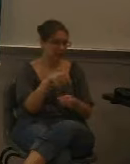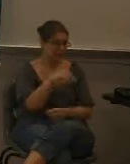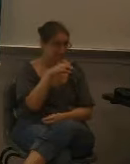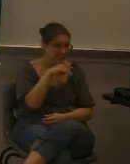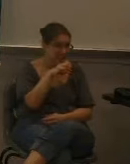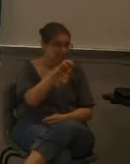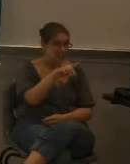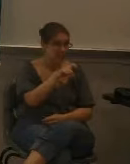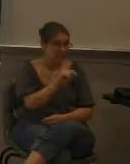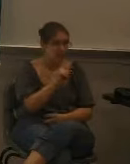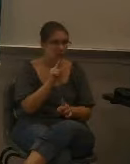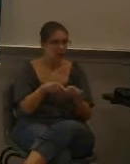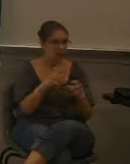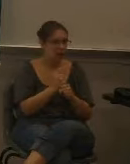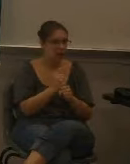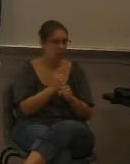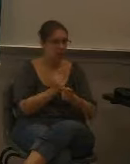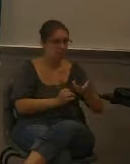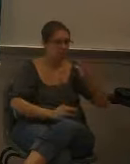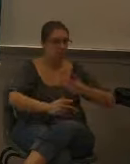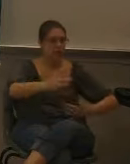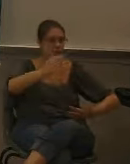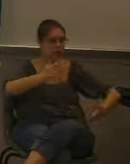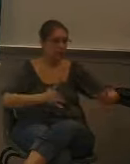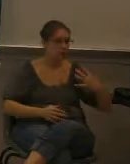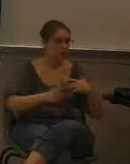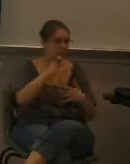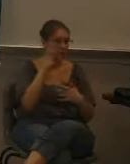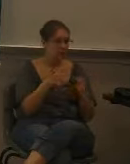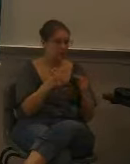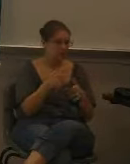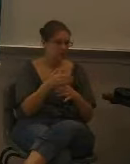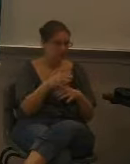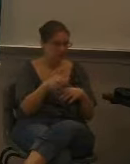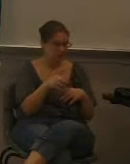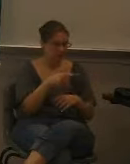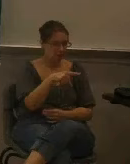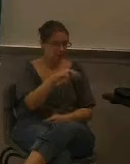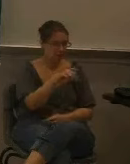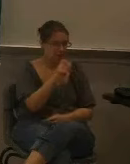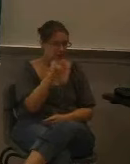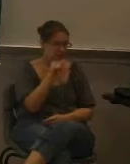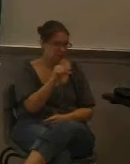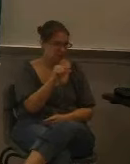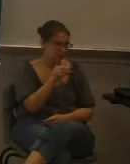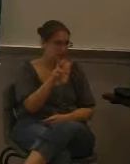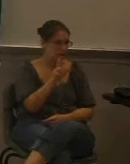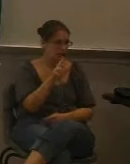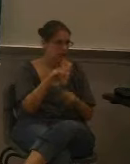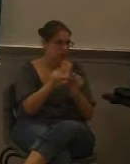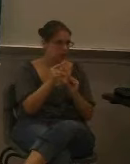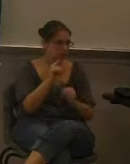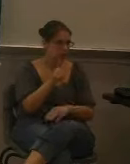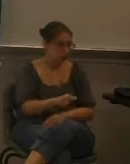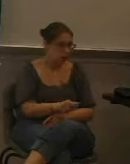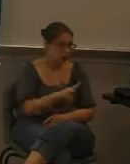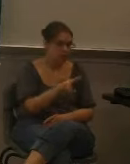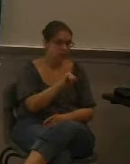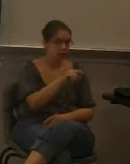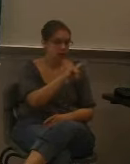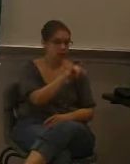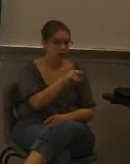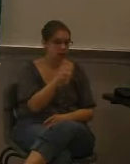right, you can't get turbulent mixing because the spaces between the particles are small, Reynolds number is low, viscosity